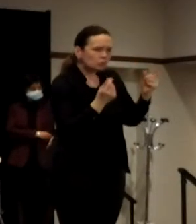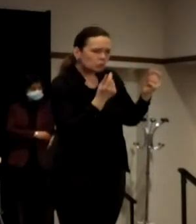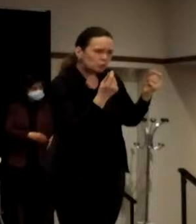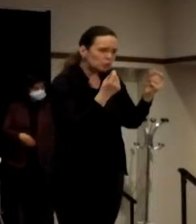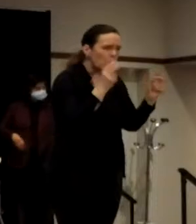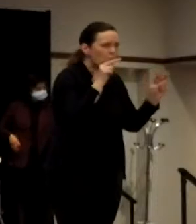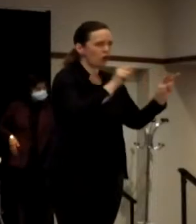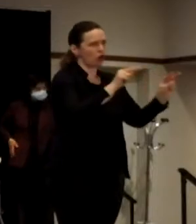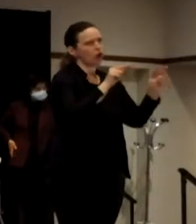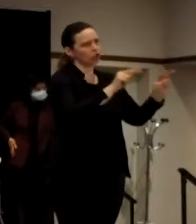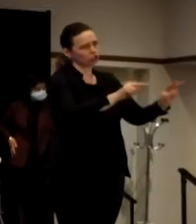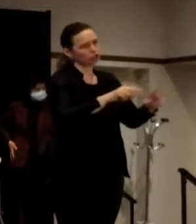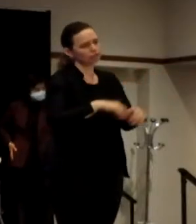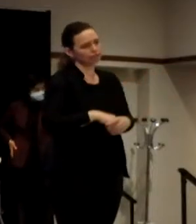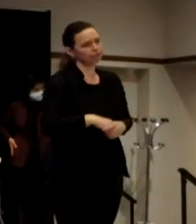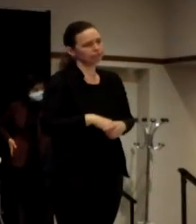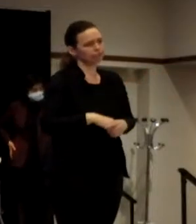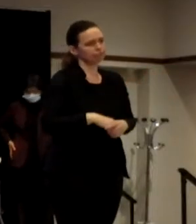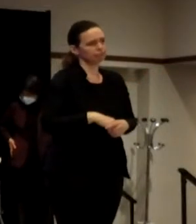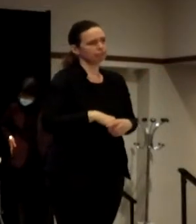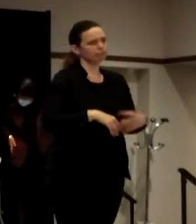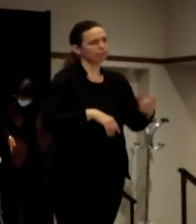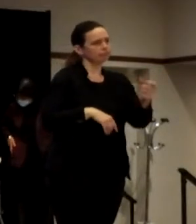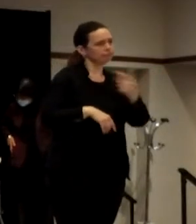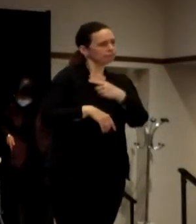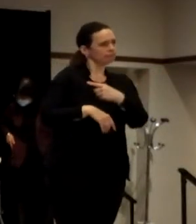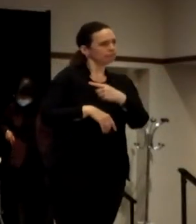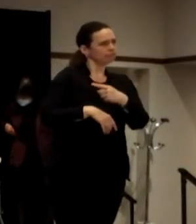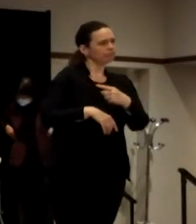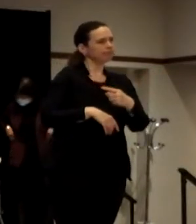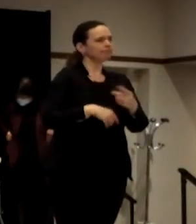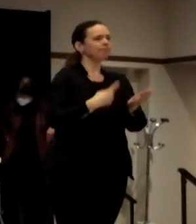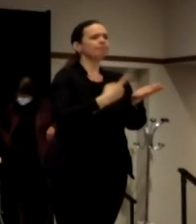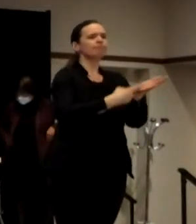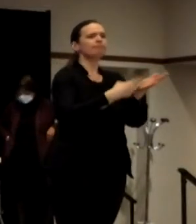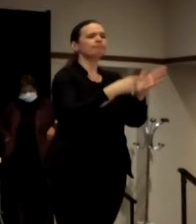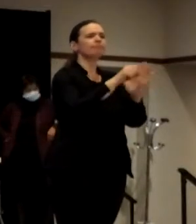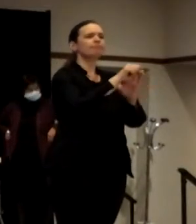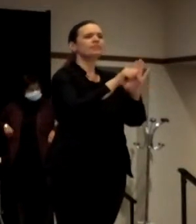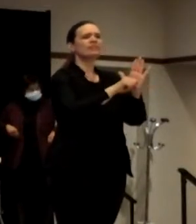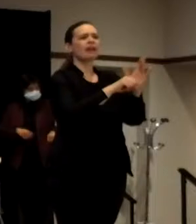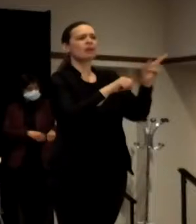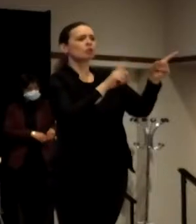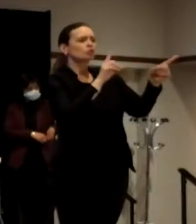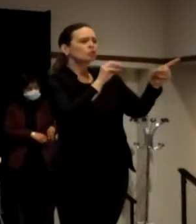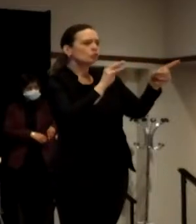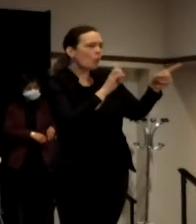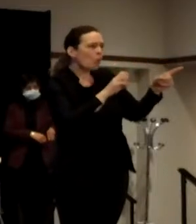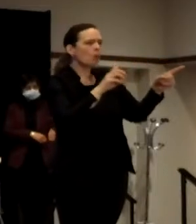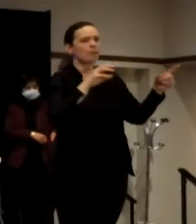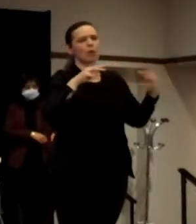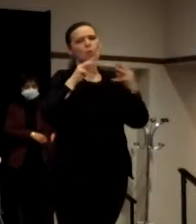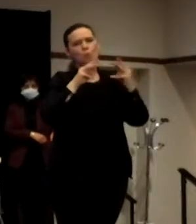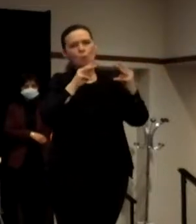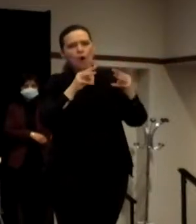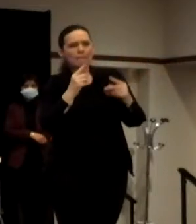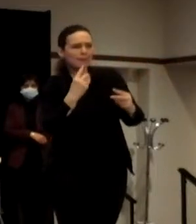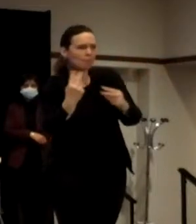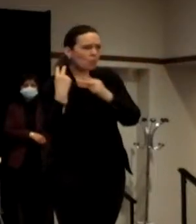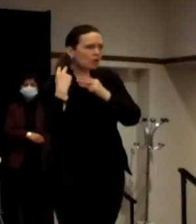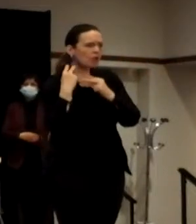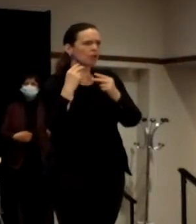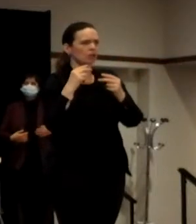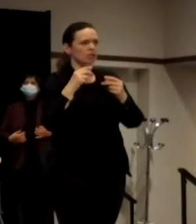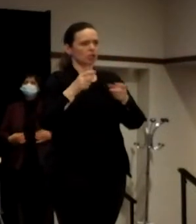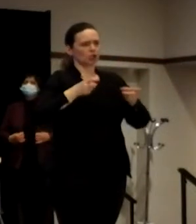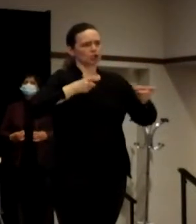to the state about these issues, like the dome or the War Memorial, what role does the control room and Matt Driscoll